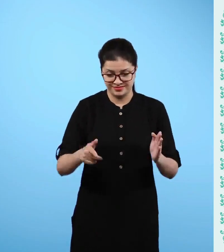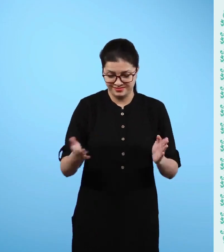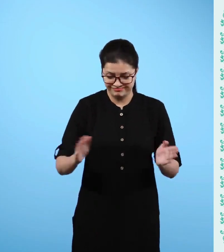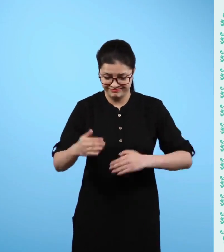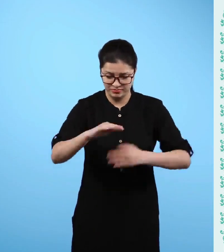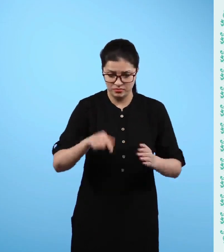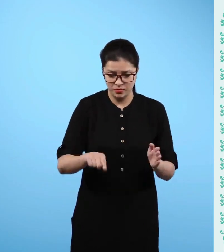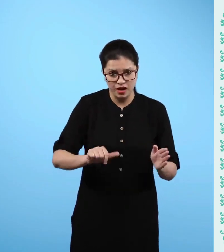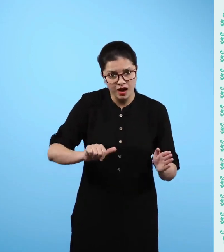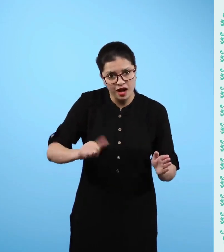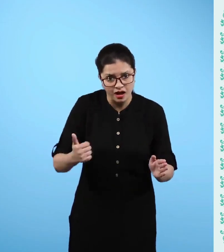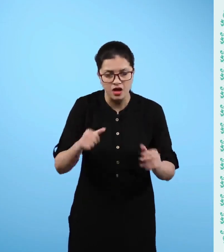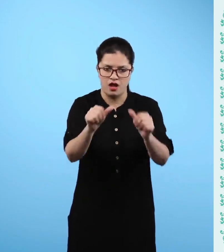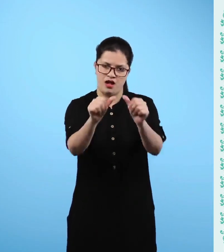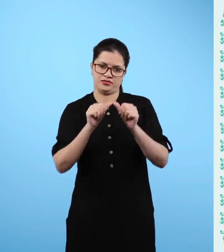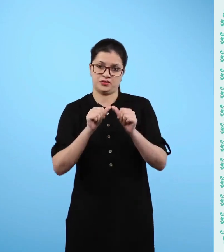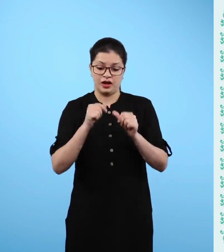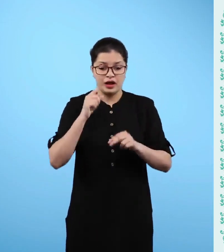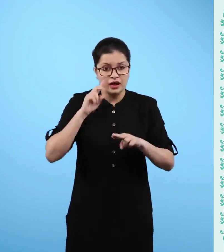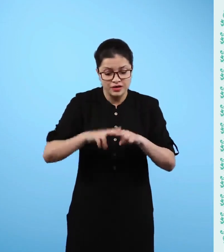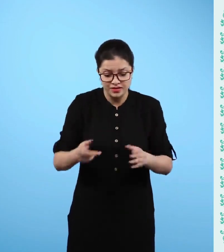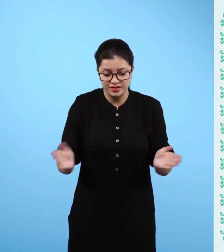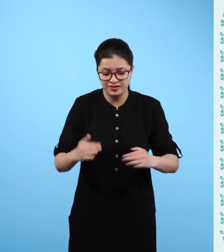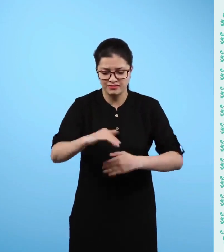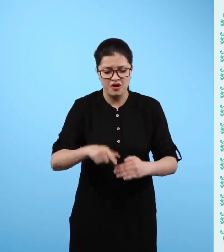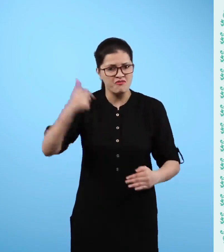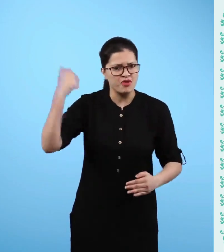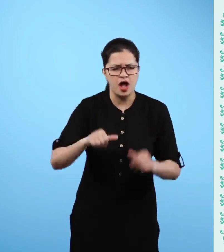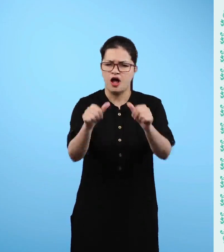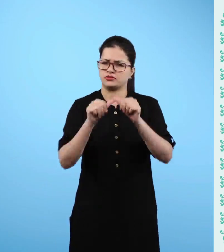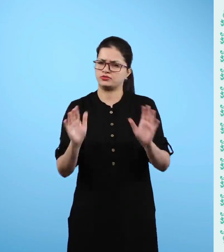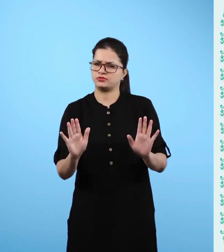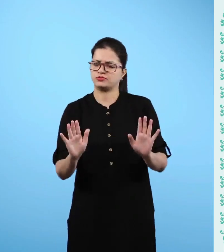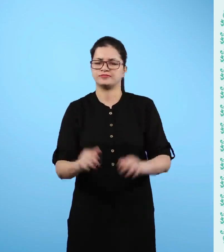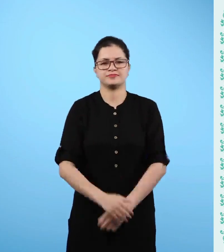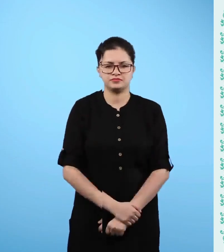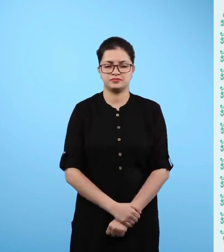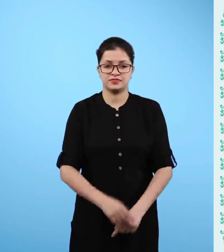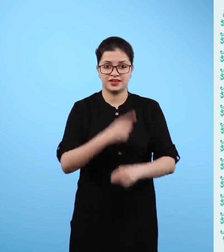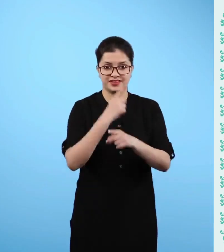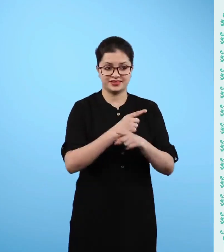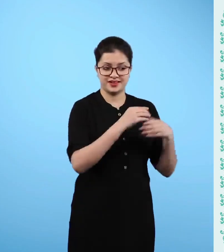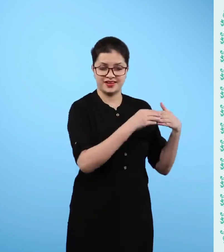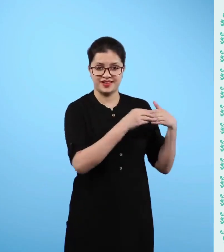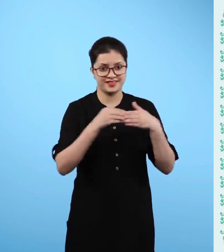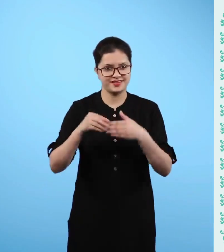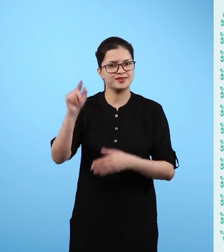to find out which of these boxes can actually be made into a box. For the teacher.